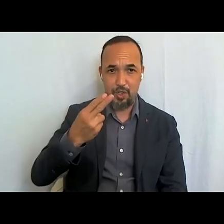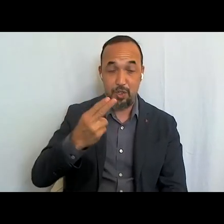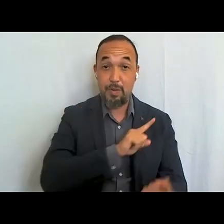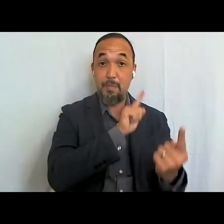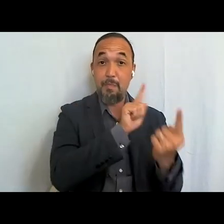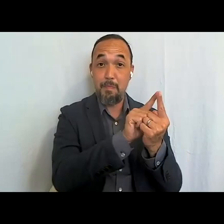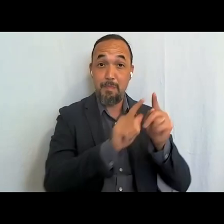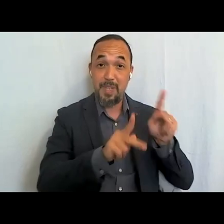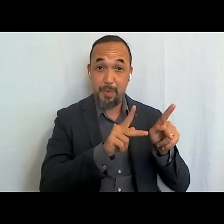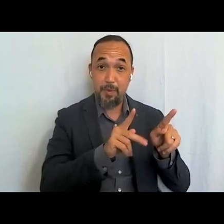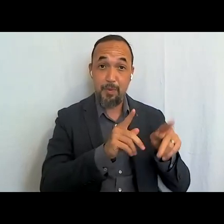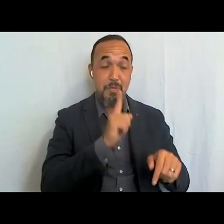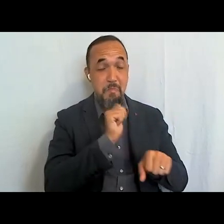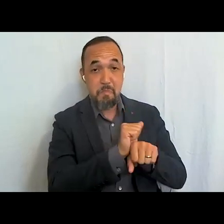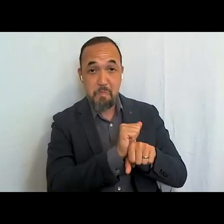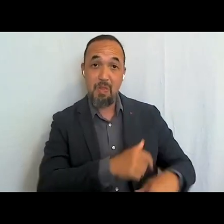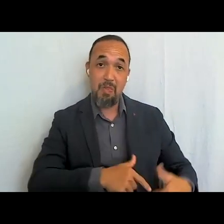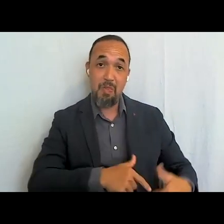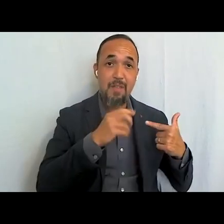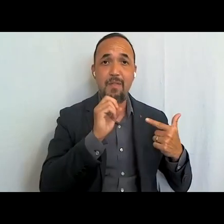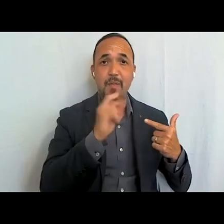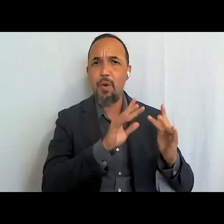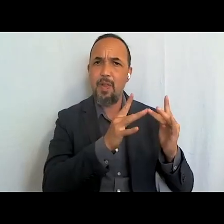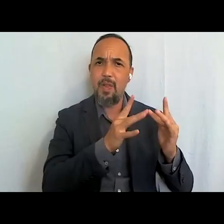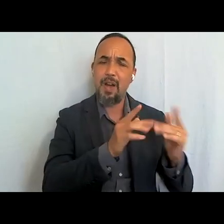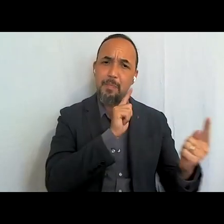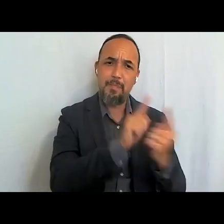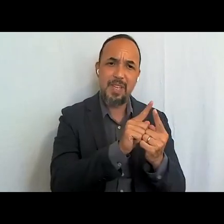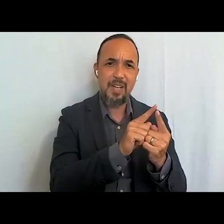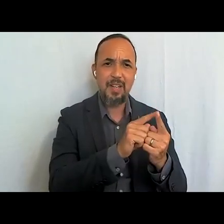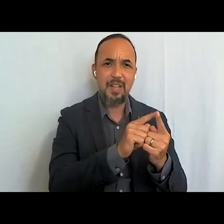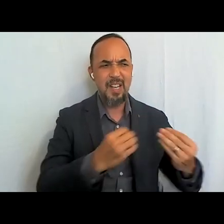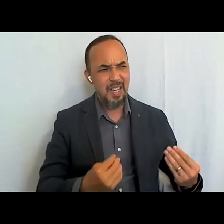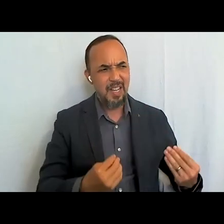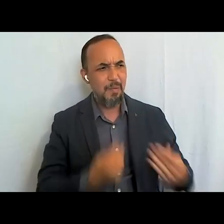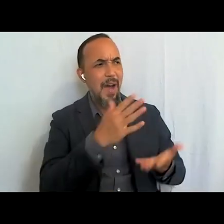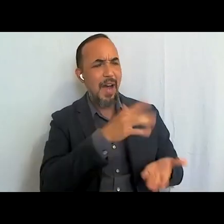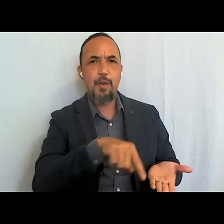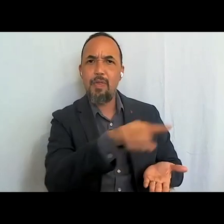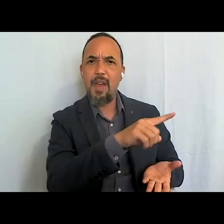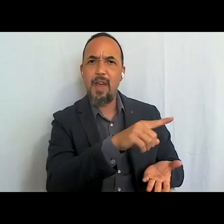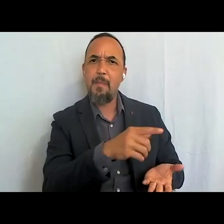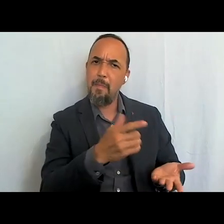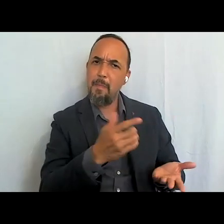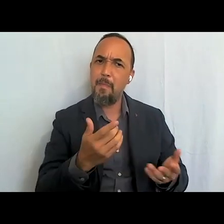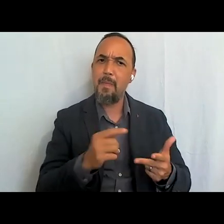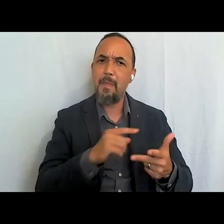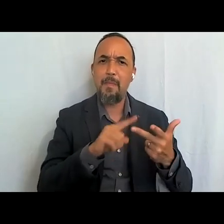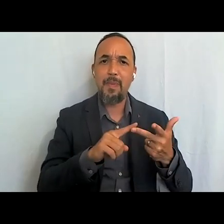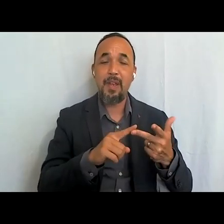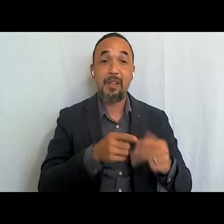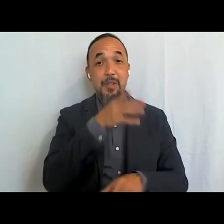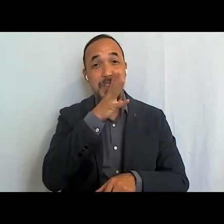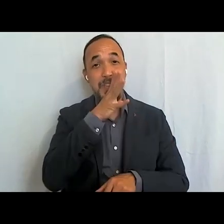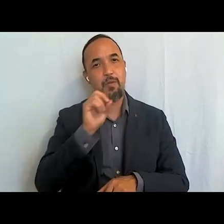life or online. You inspire them by being who you are, being the weirdo that you were meant to be. You speak